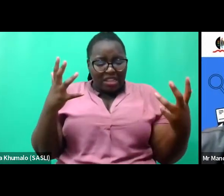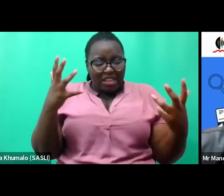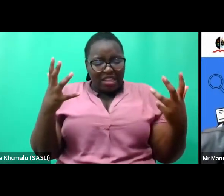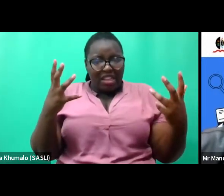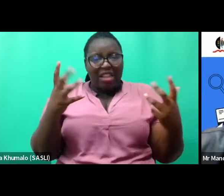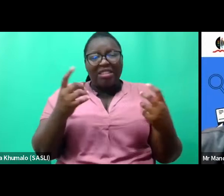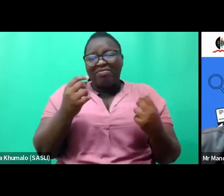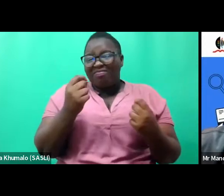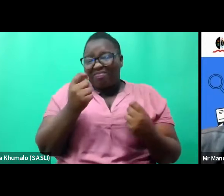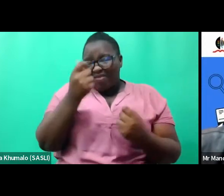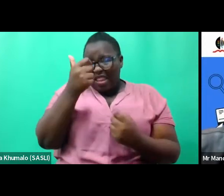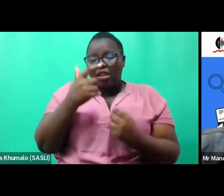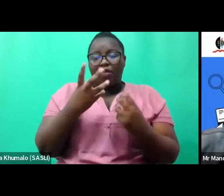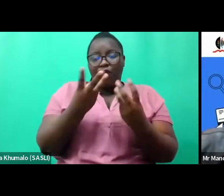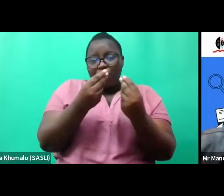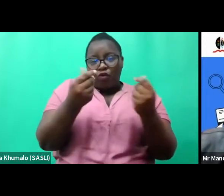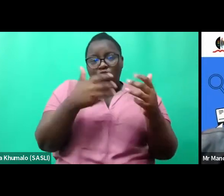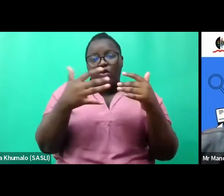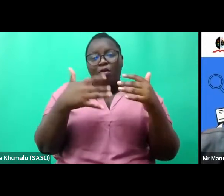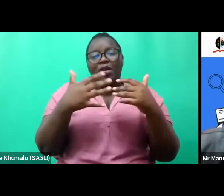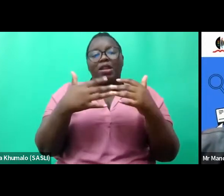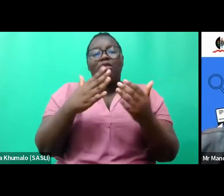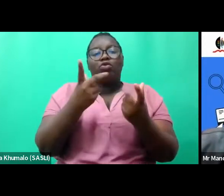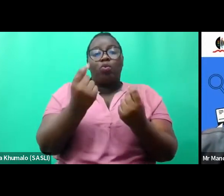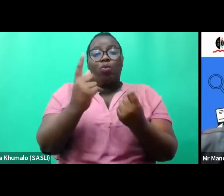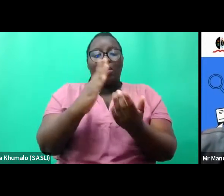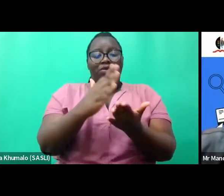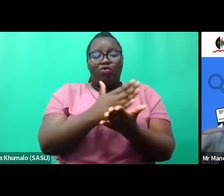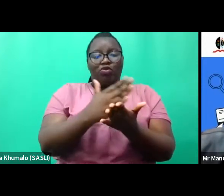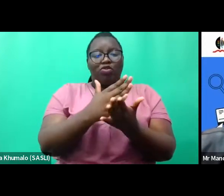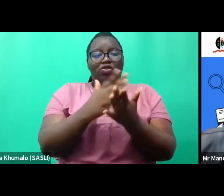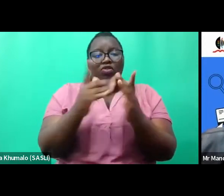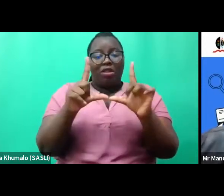a few minutes to share my screen.